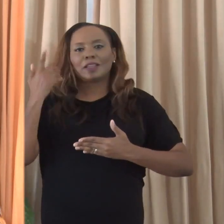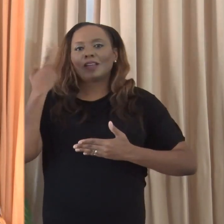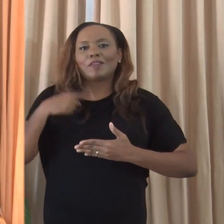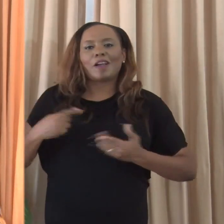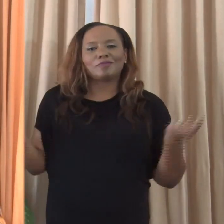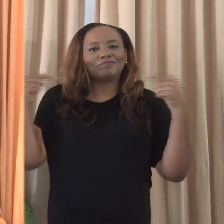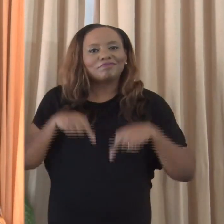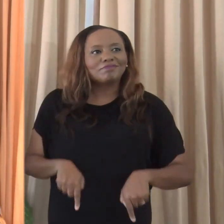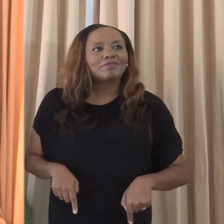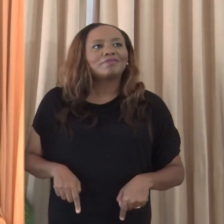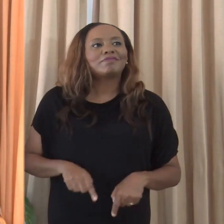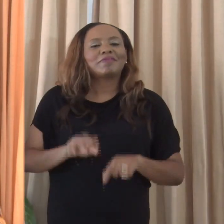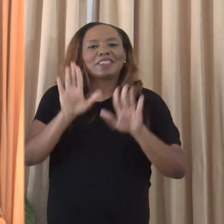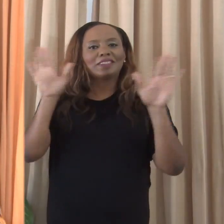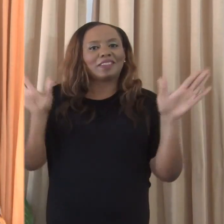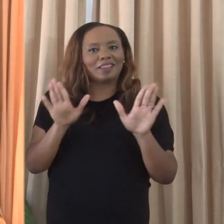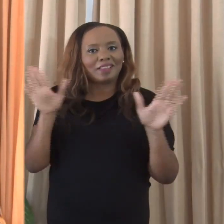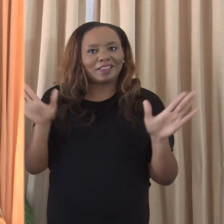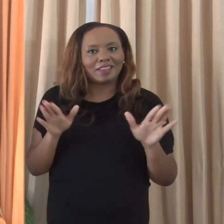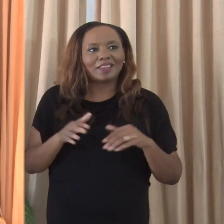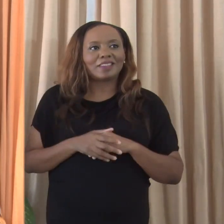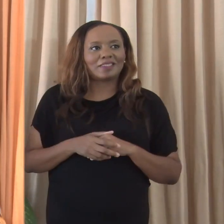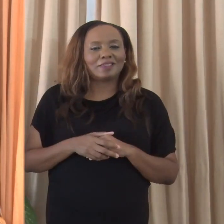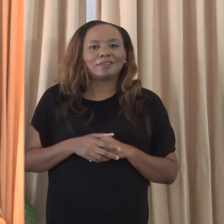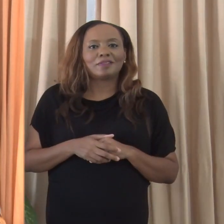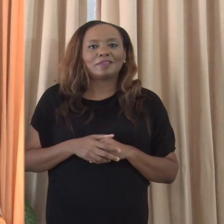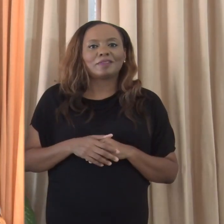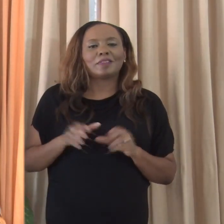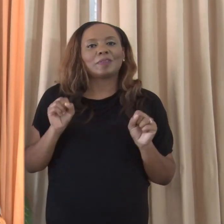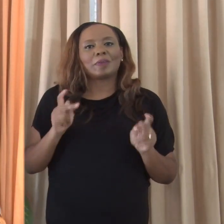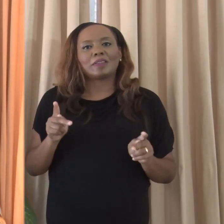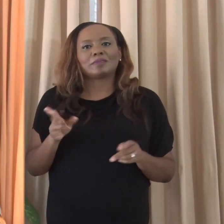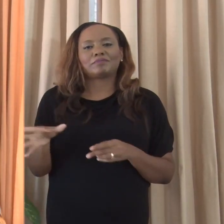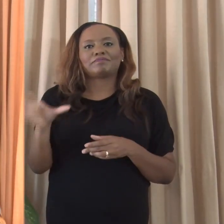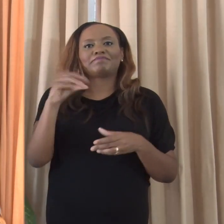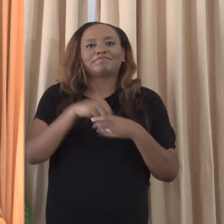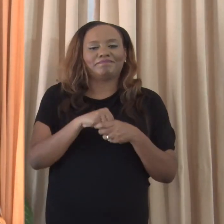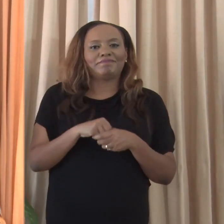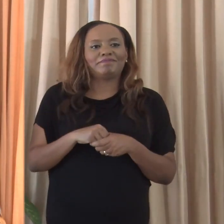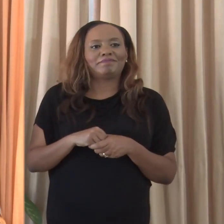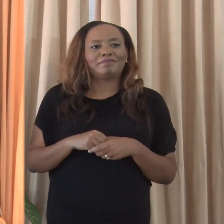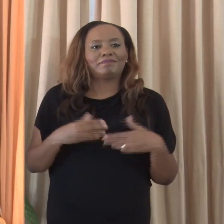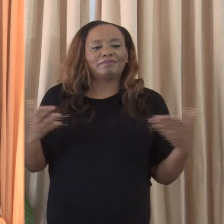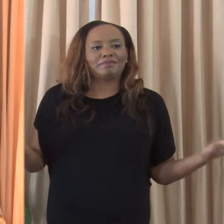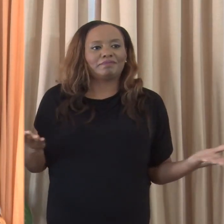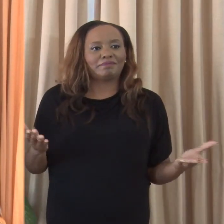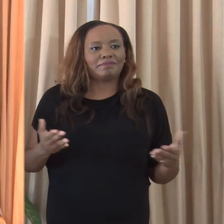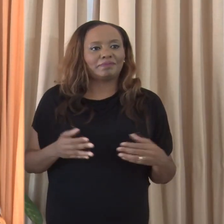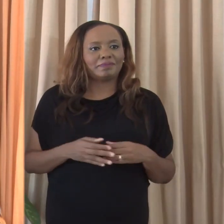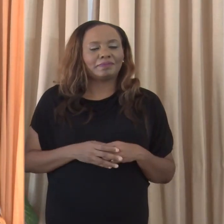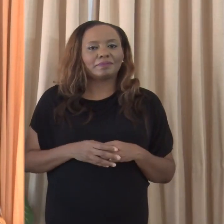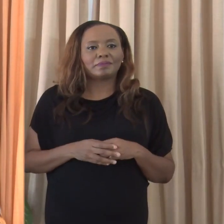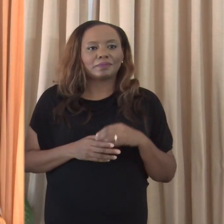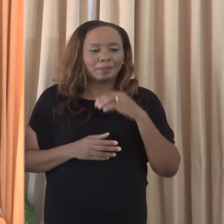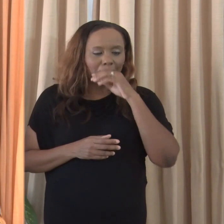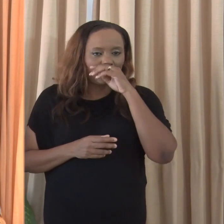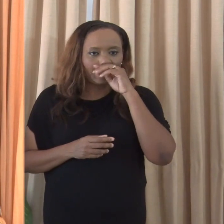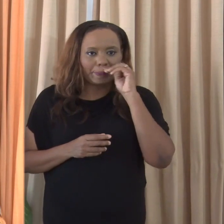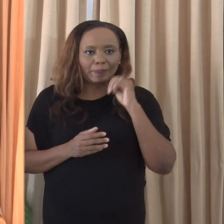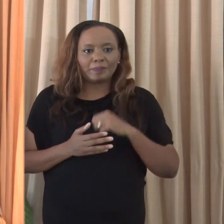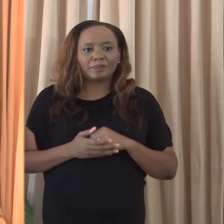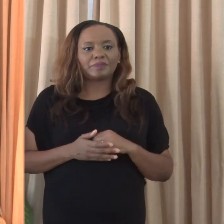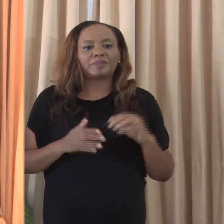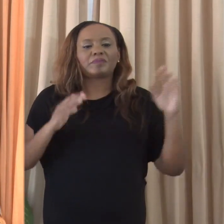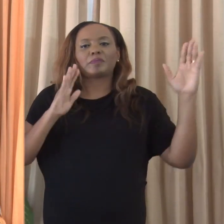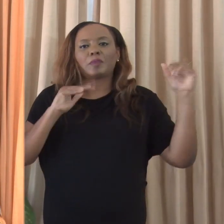Sunday for the opportunity to participate in this. I hope that it has been to some extent